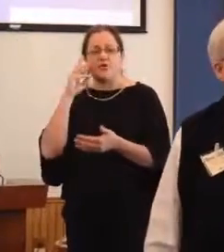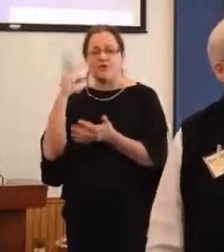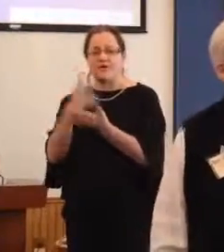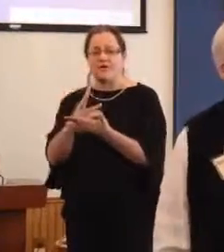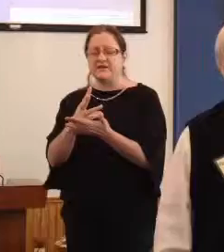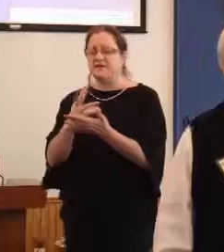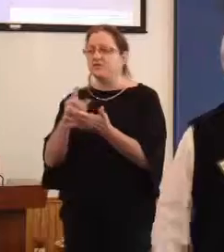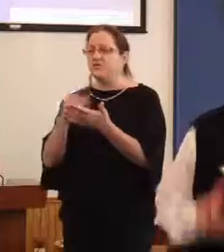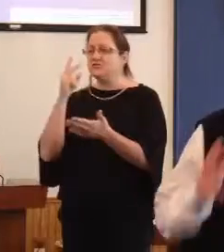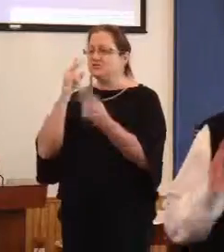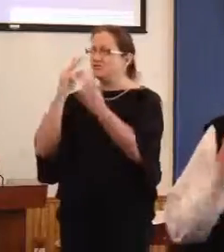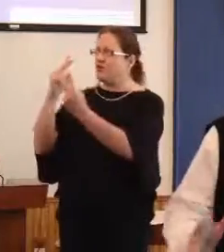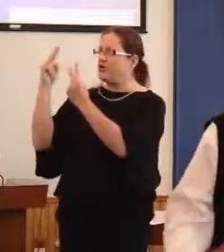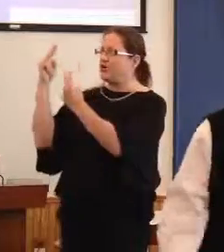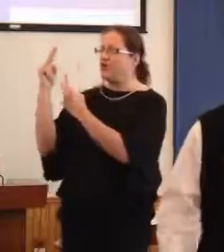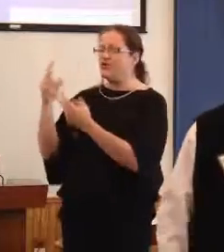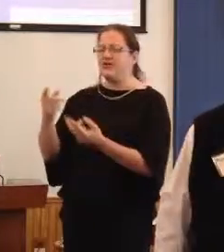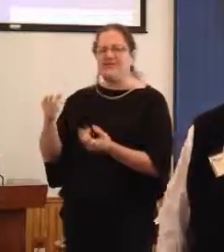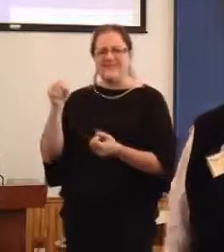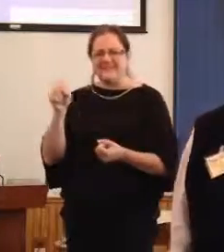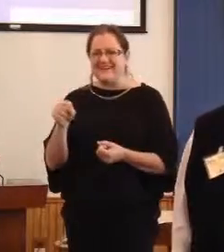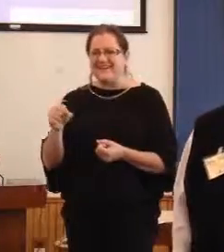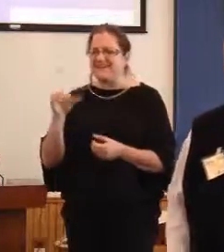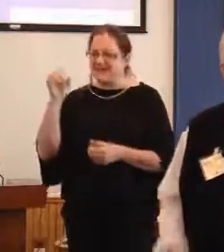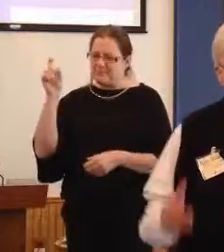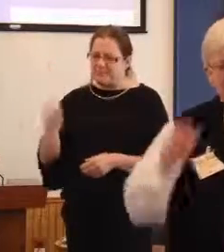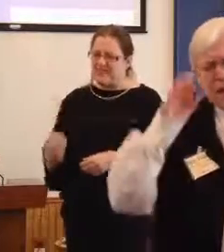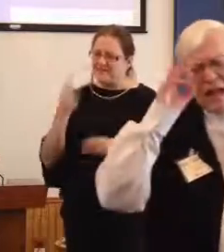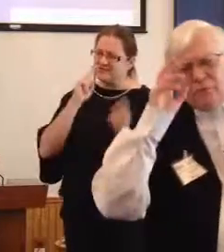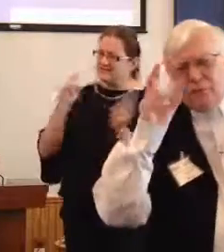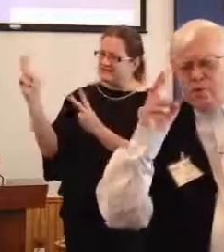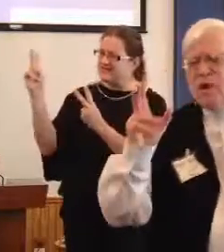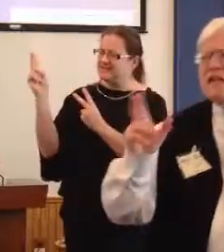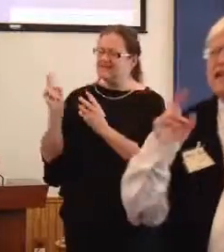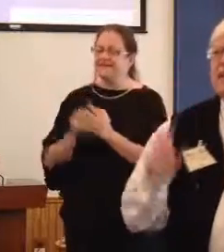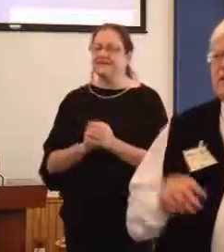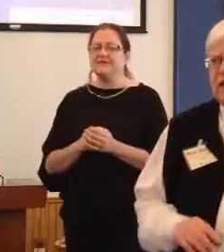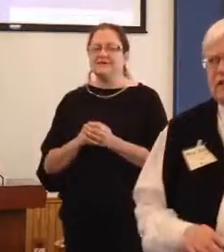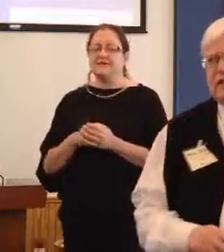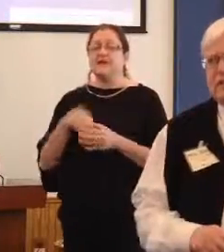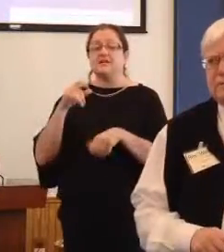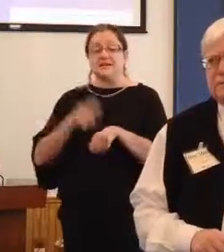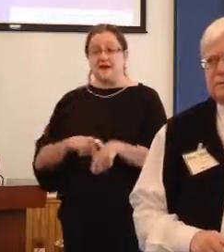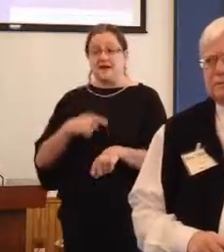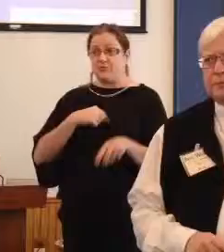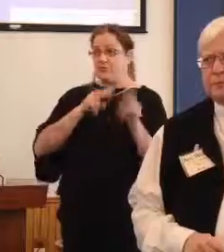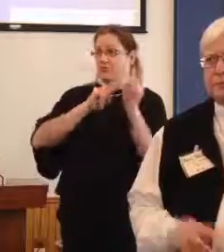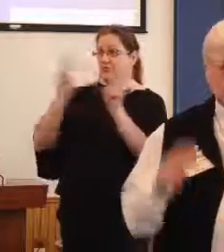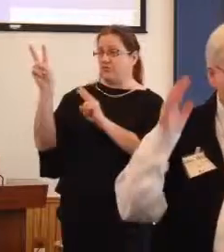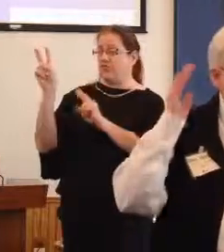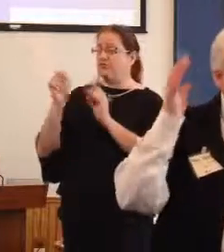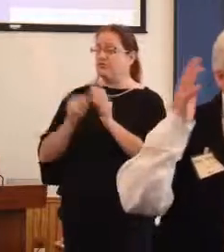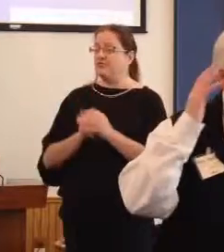to. They had to. And when we look at this